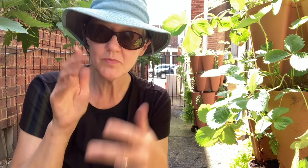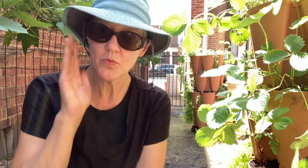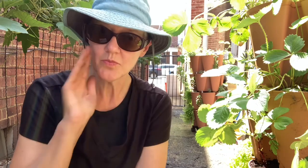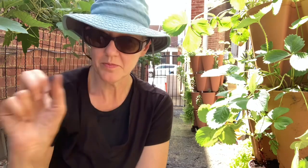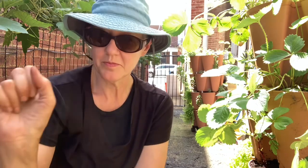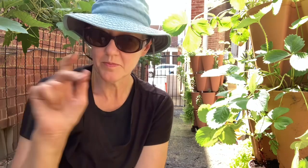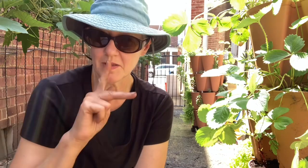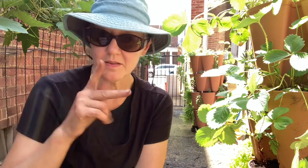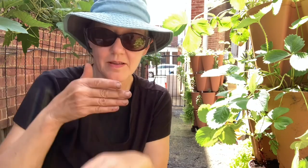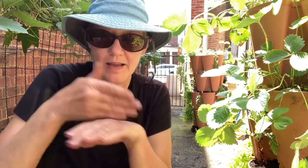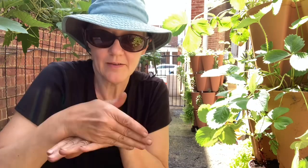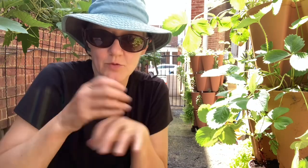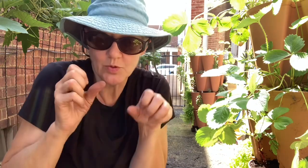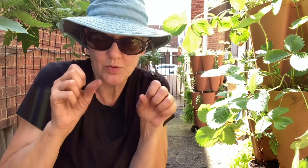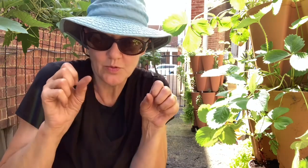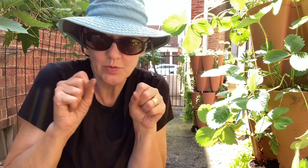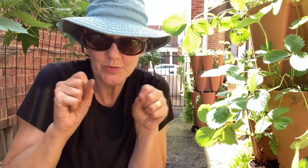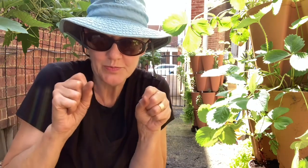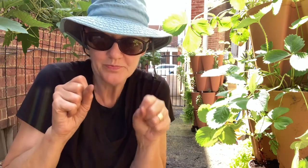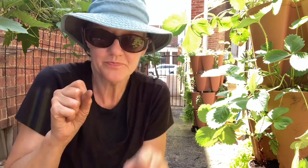they all come back after winter.